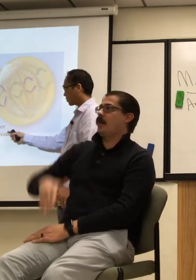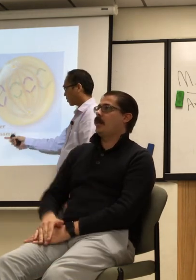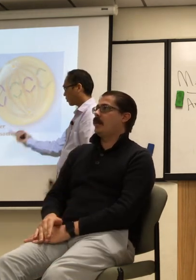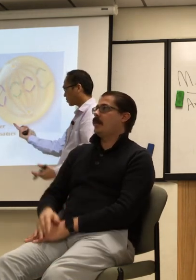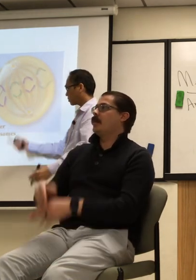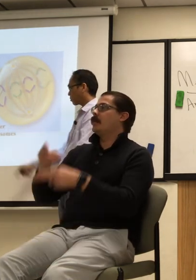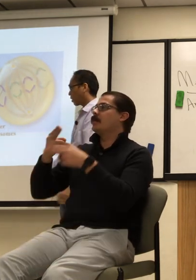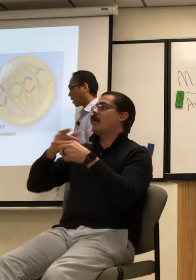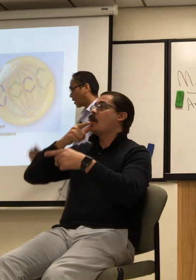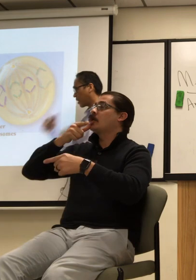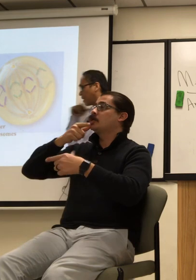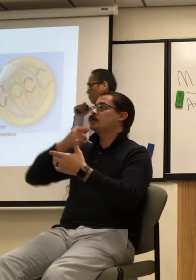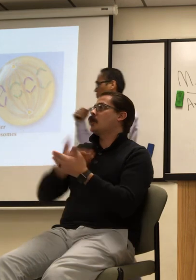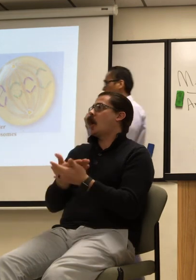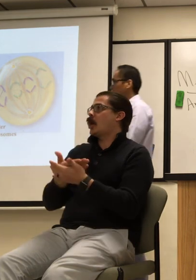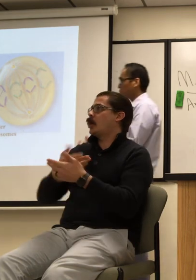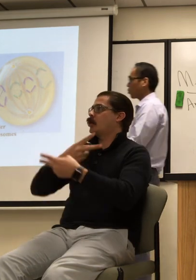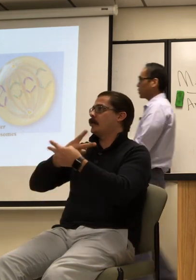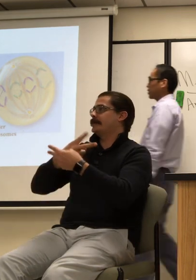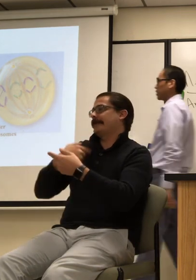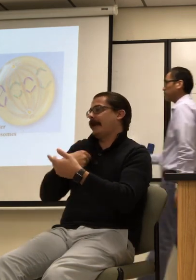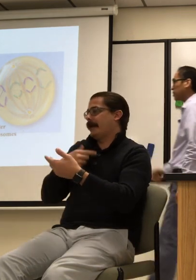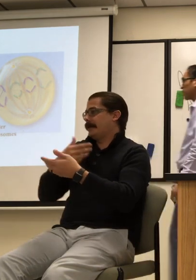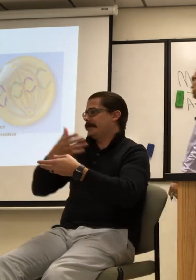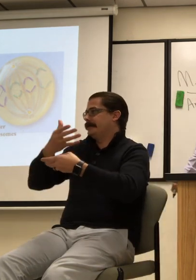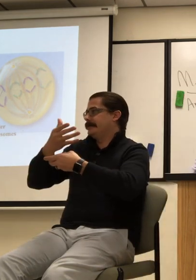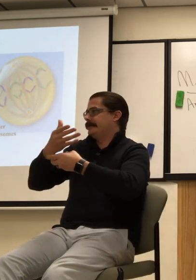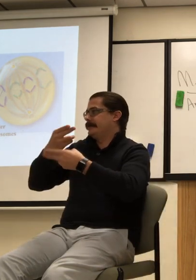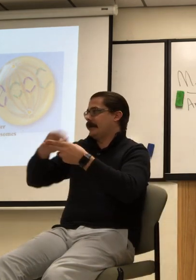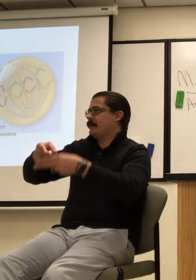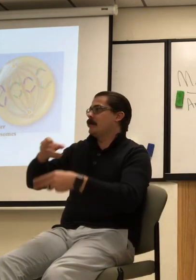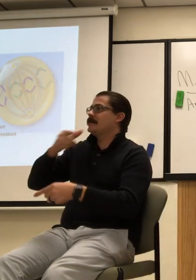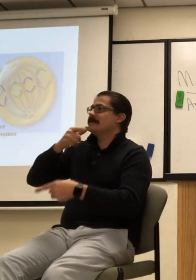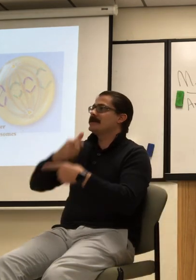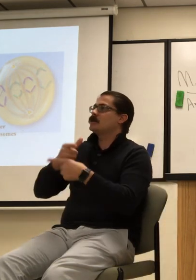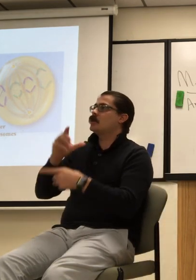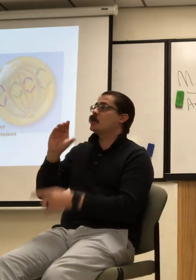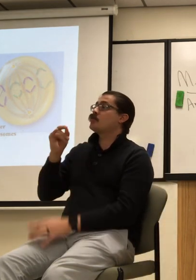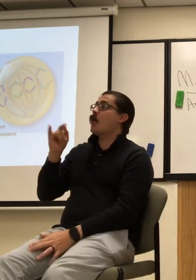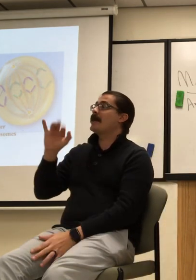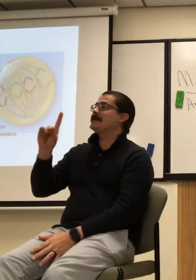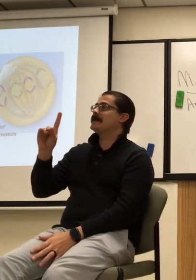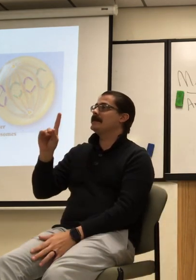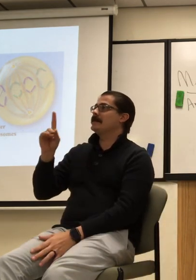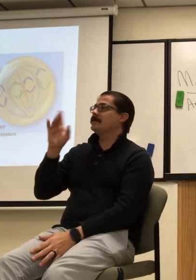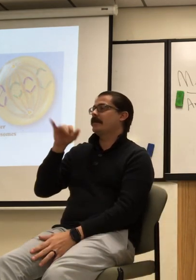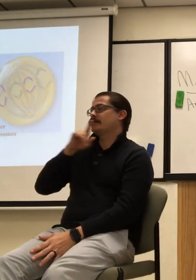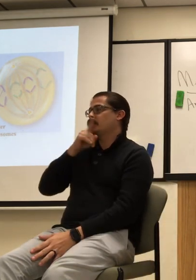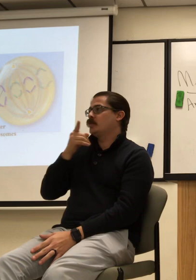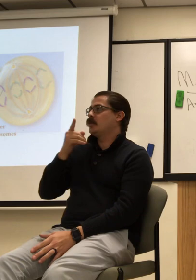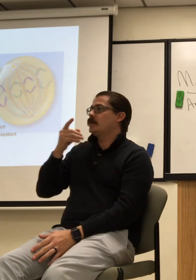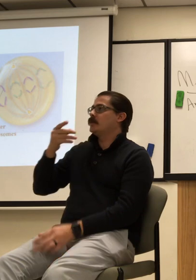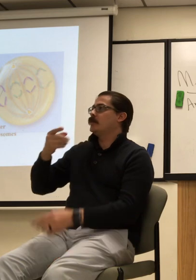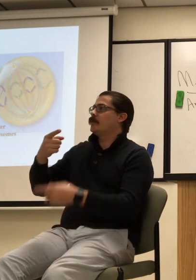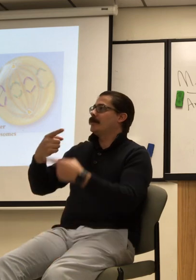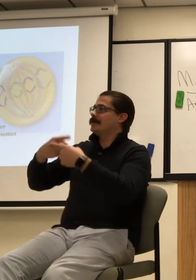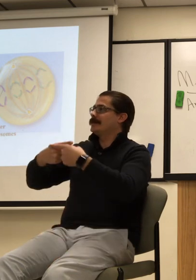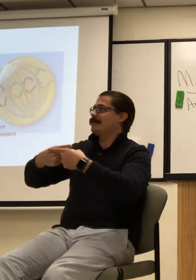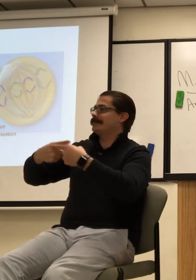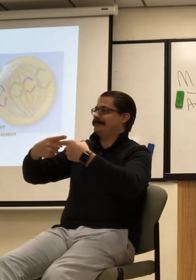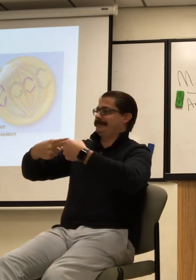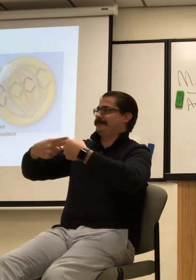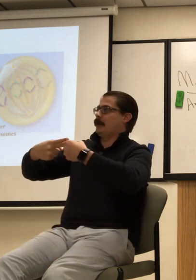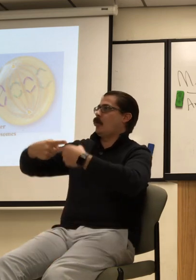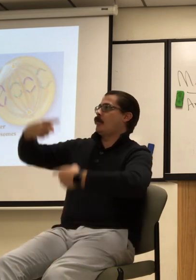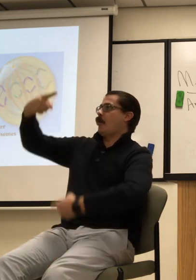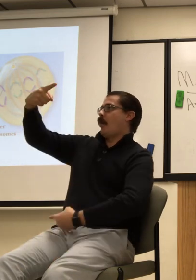daughter chromosomes. I named them sister chromatids, that's true. But the point is, you're just pulling them apart.